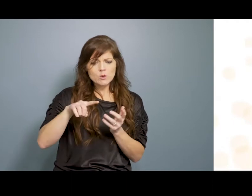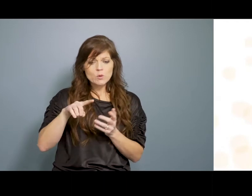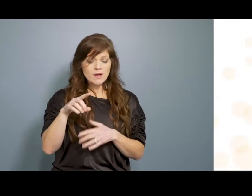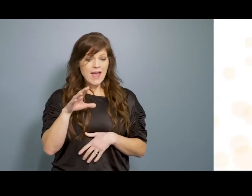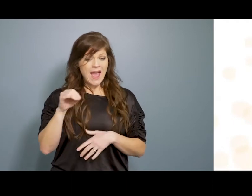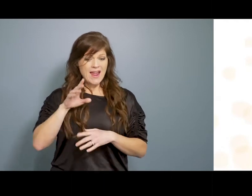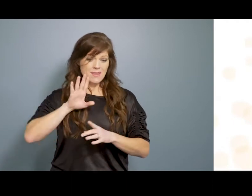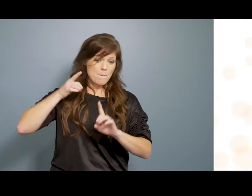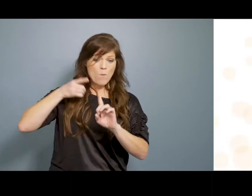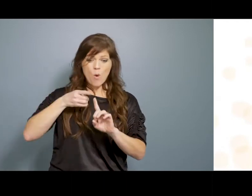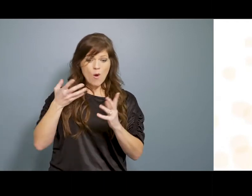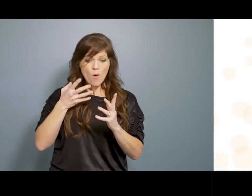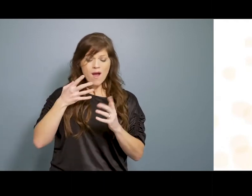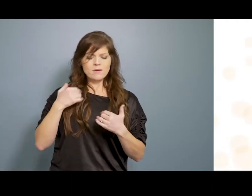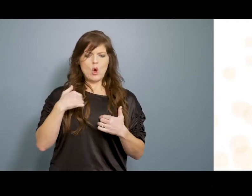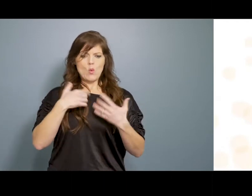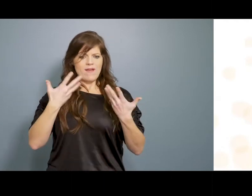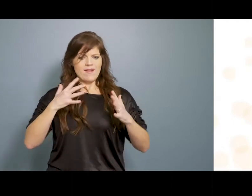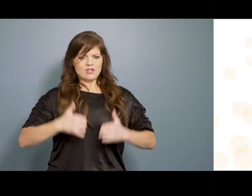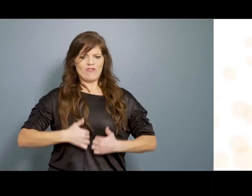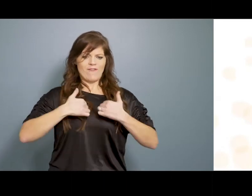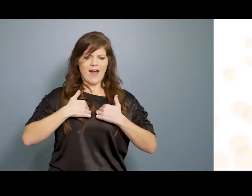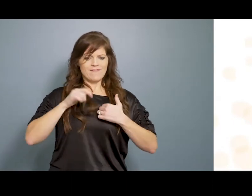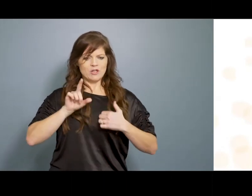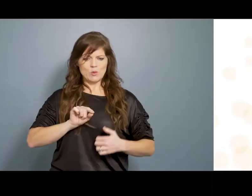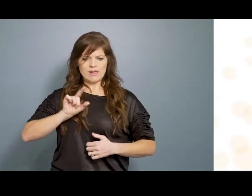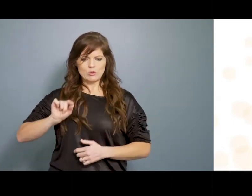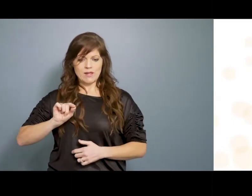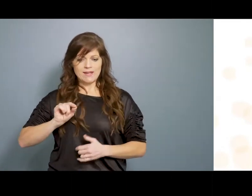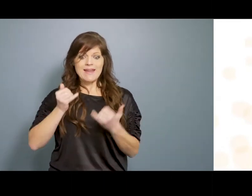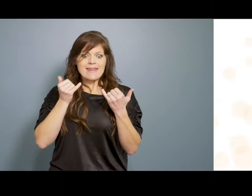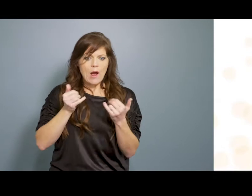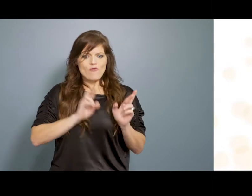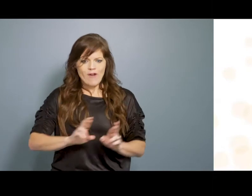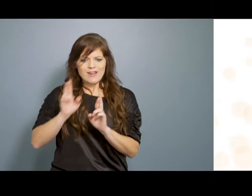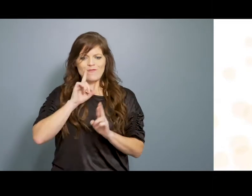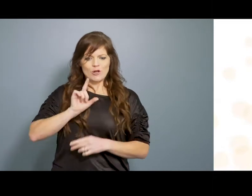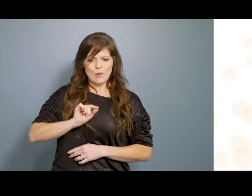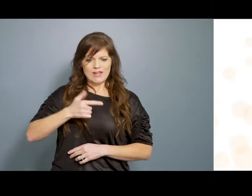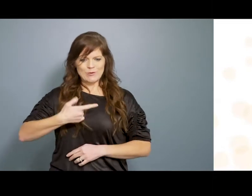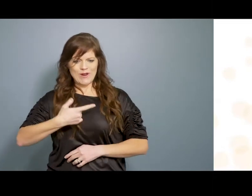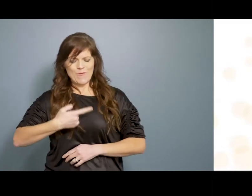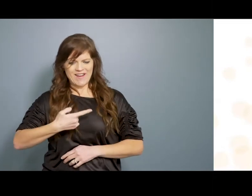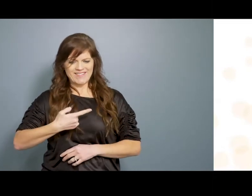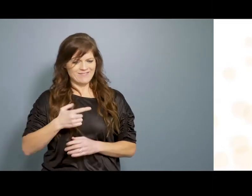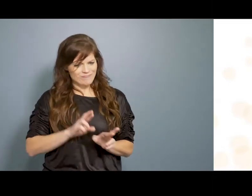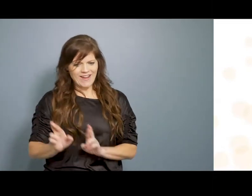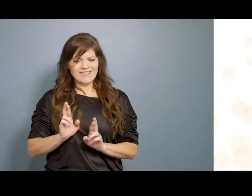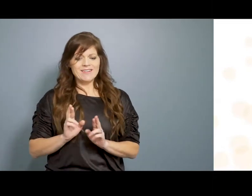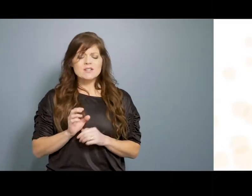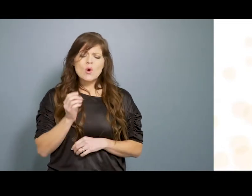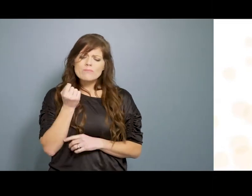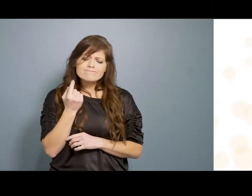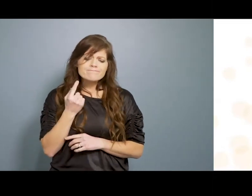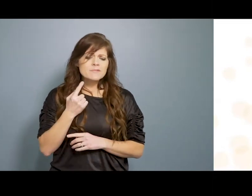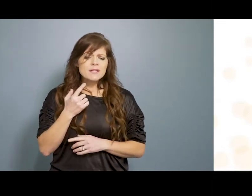2020 and please bring on 2021. Well, please know that we at